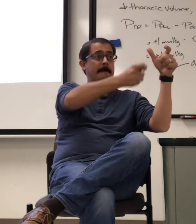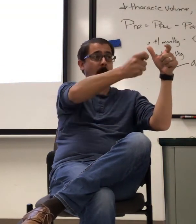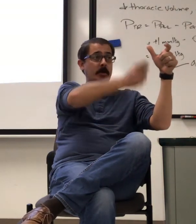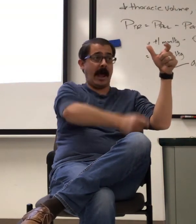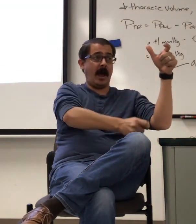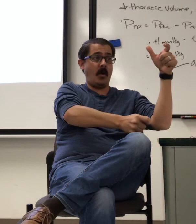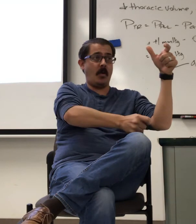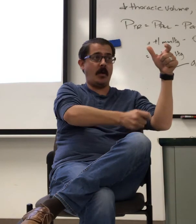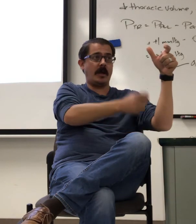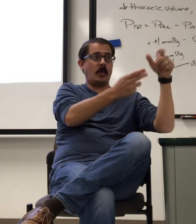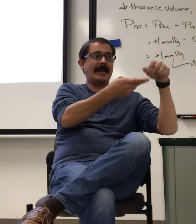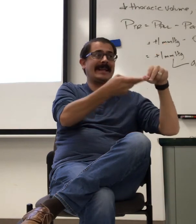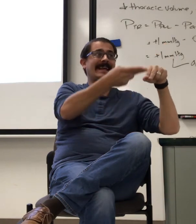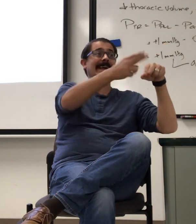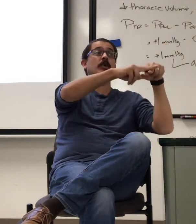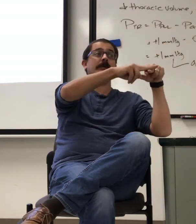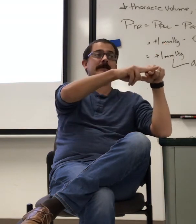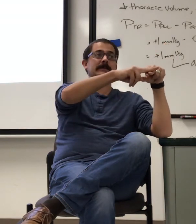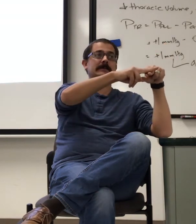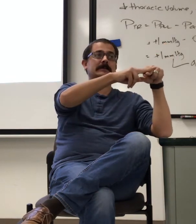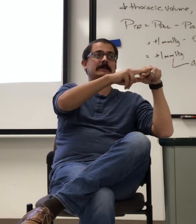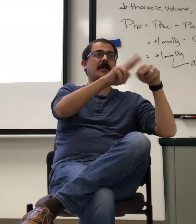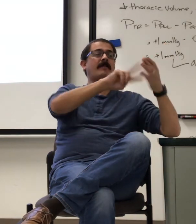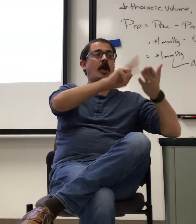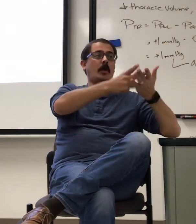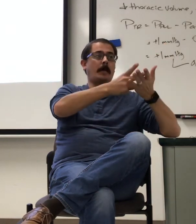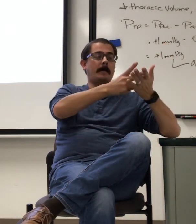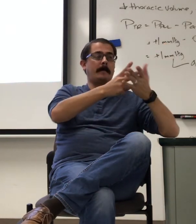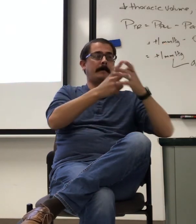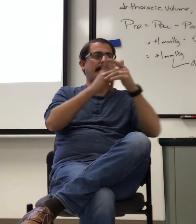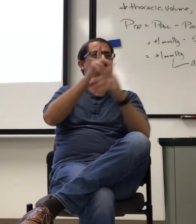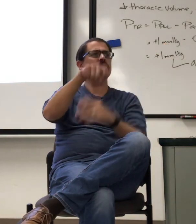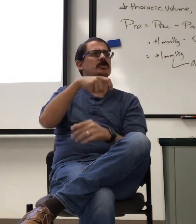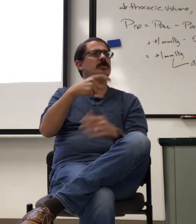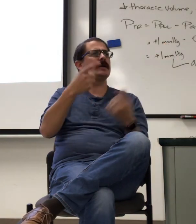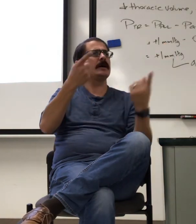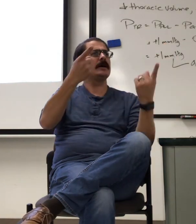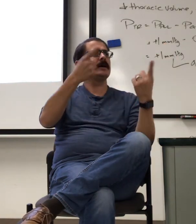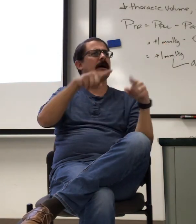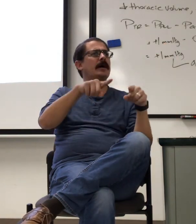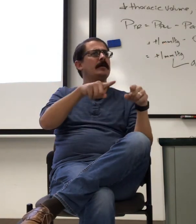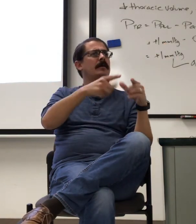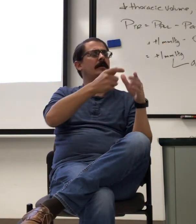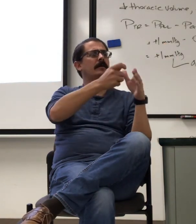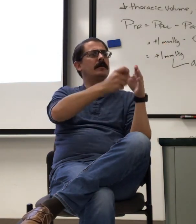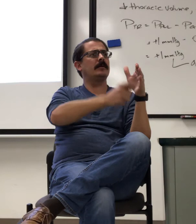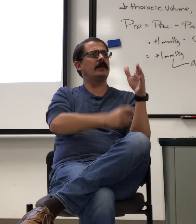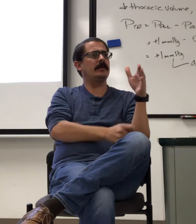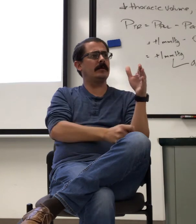It increases it. So that, what should happen to the balloons when I pull down?